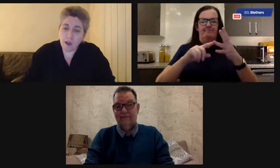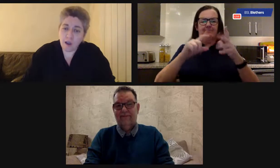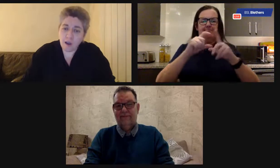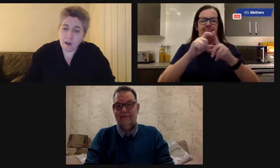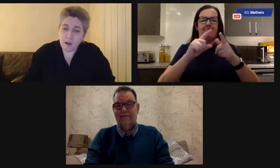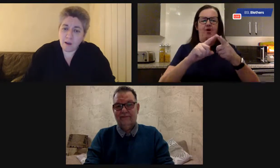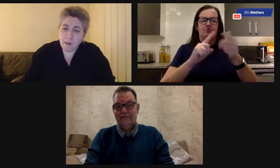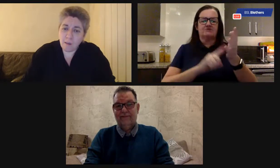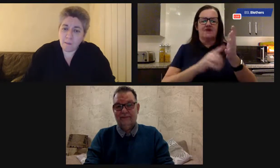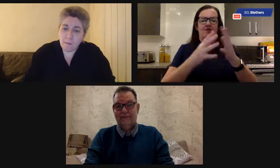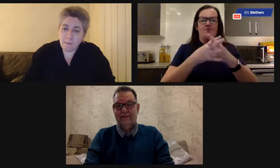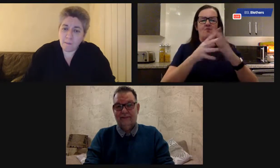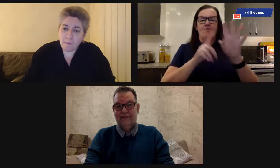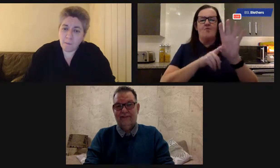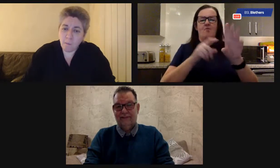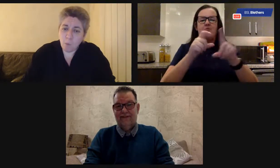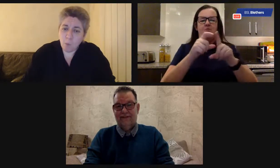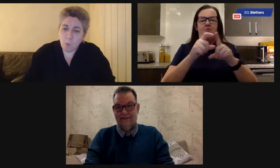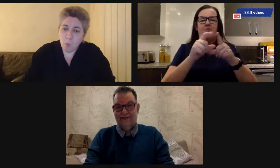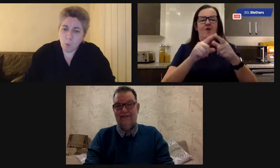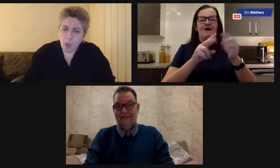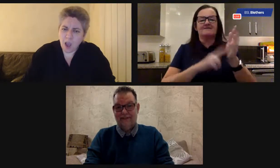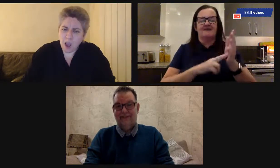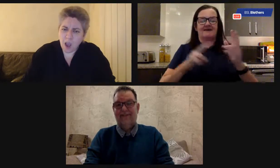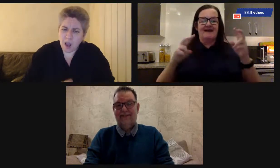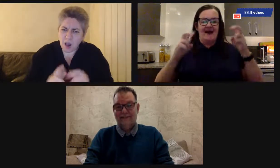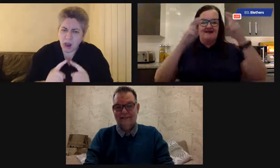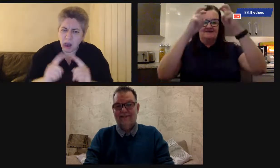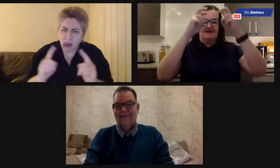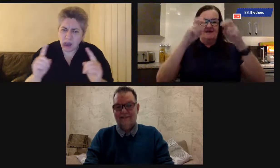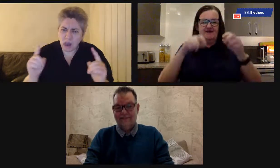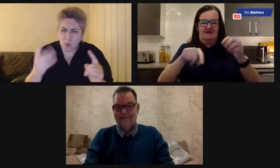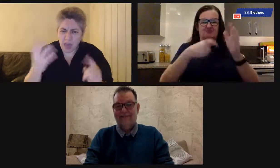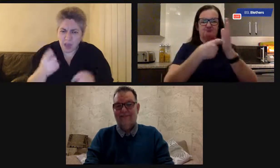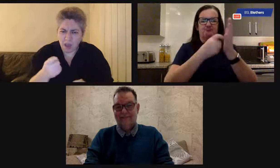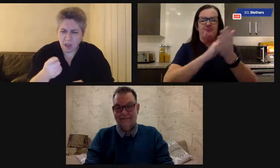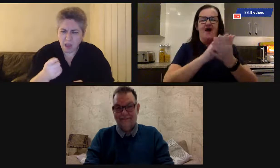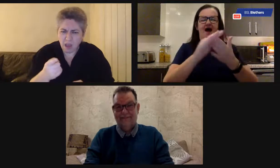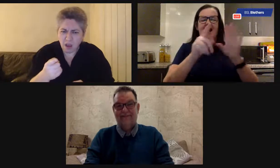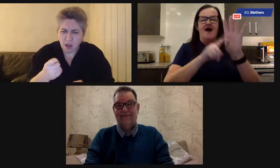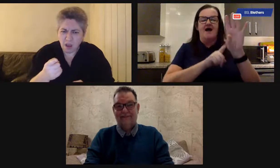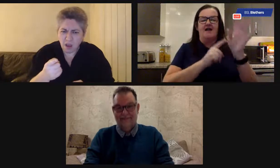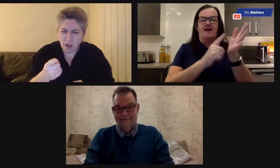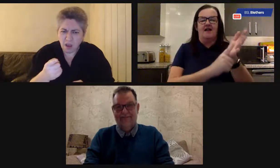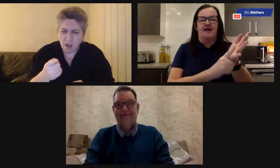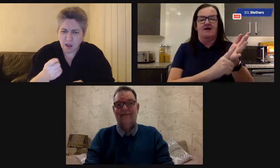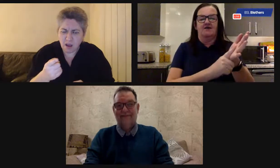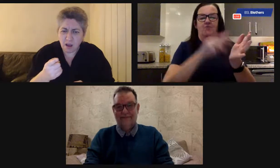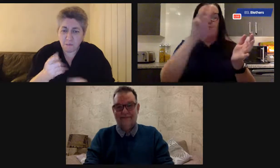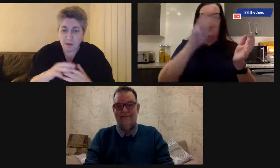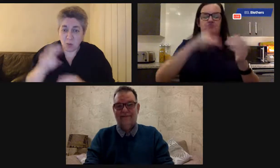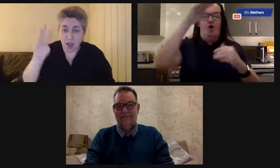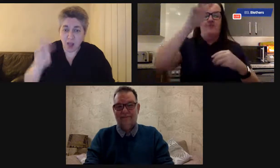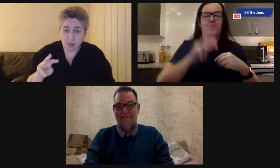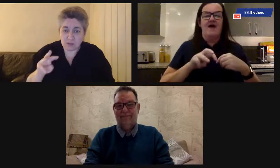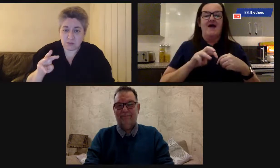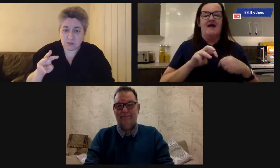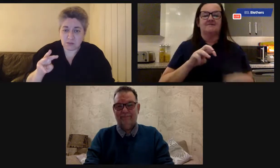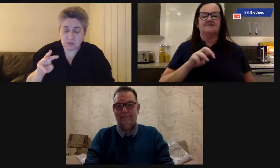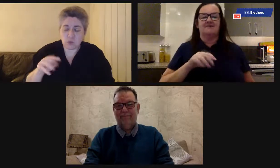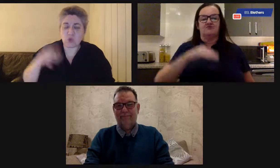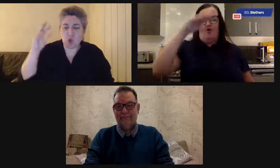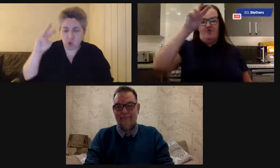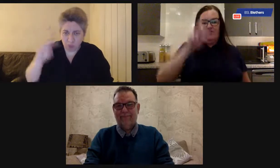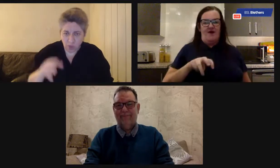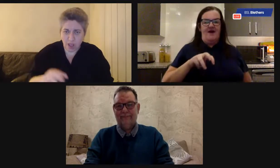was actually it was in their 15th anniversary, and we went to Bodlewoodin Castle. It's